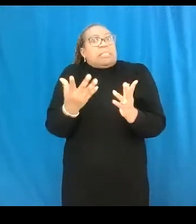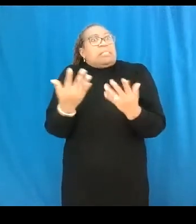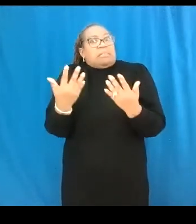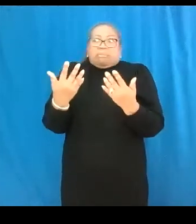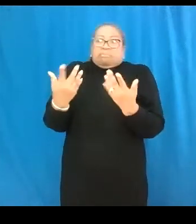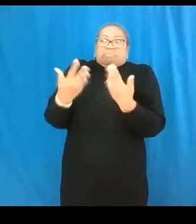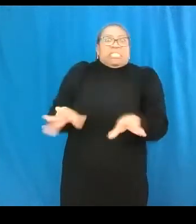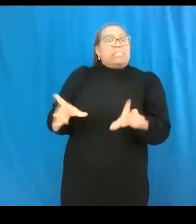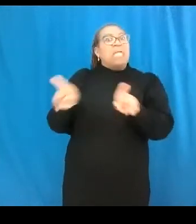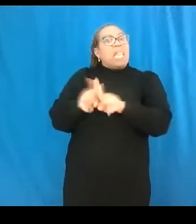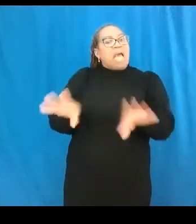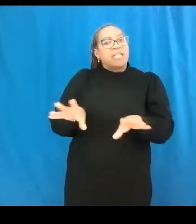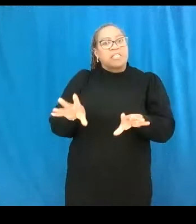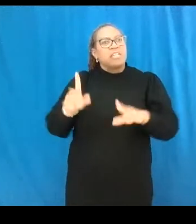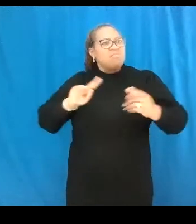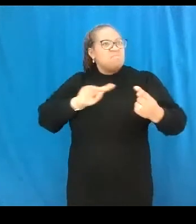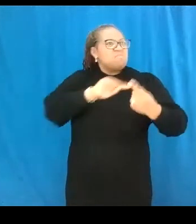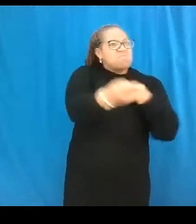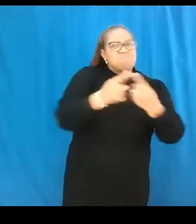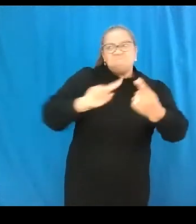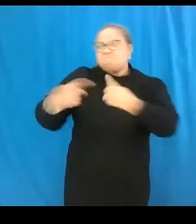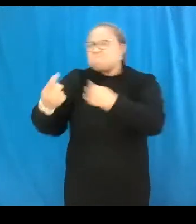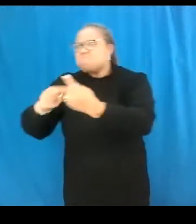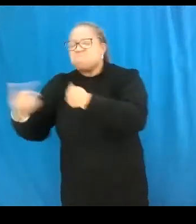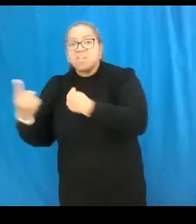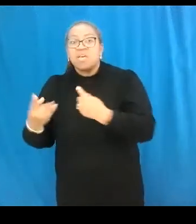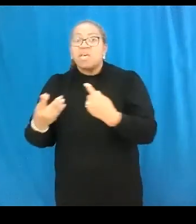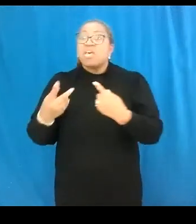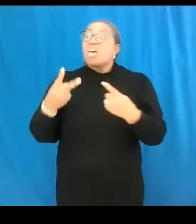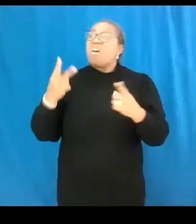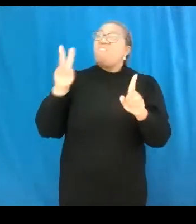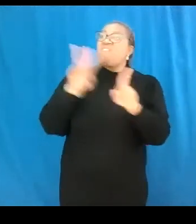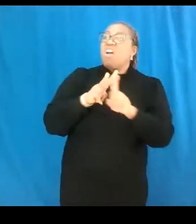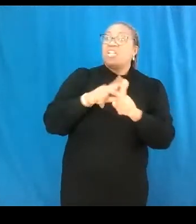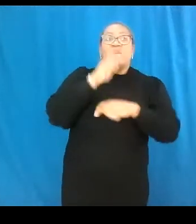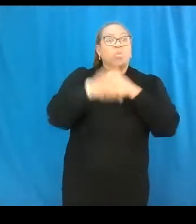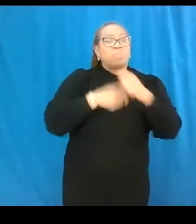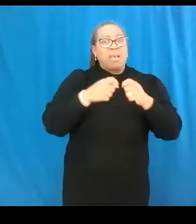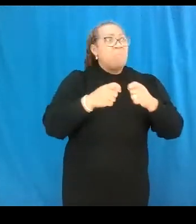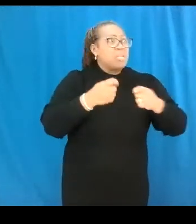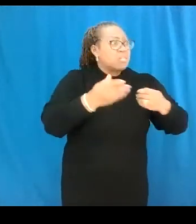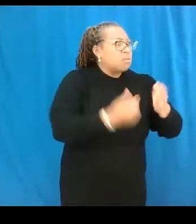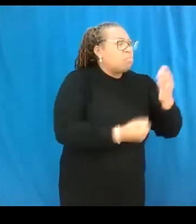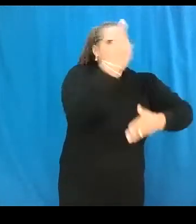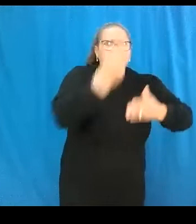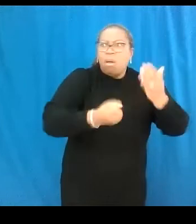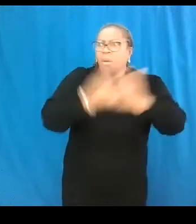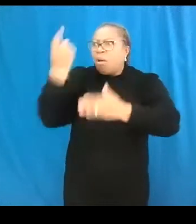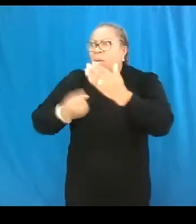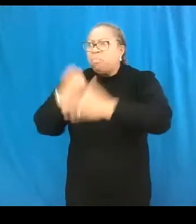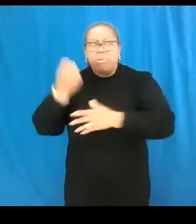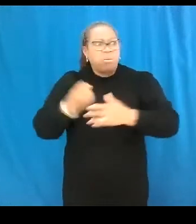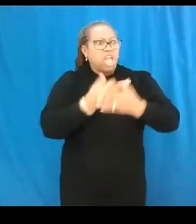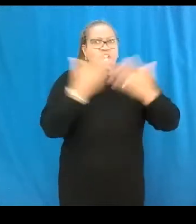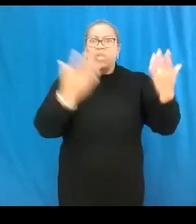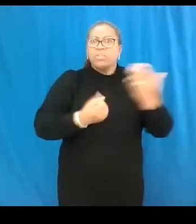Retaliation was on a high, so much so that violence was becoming popular among them. And in